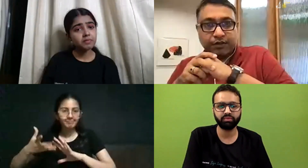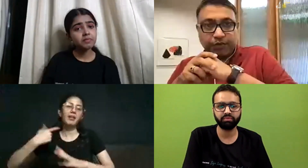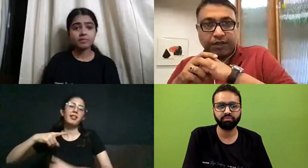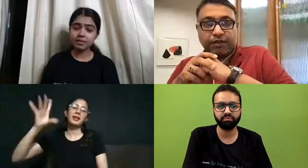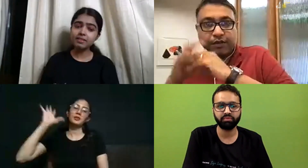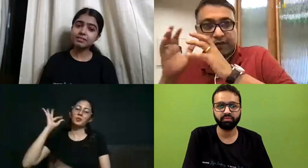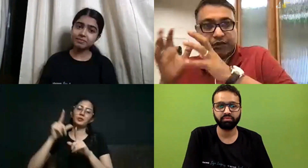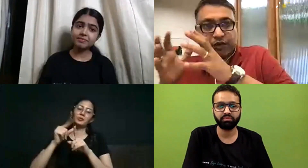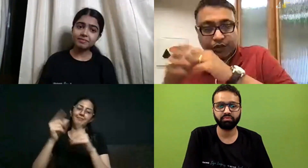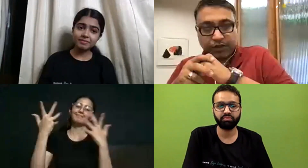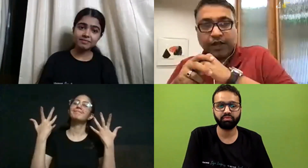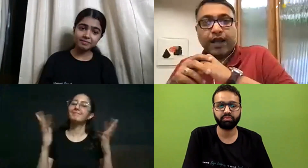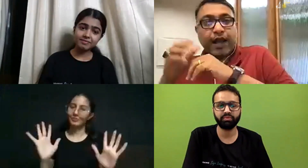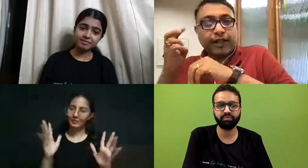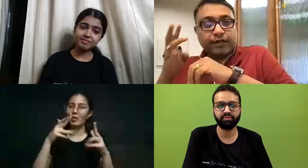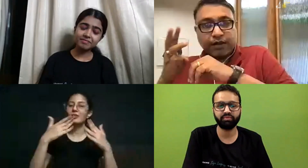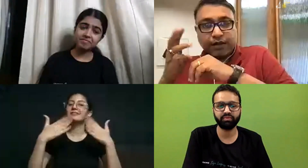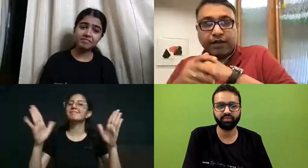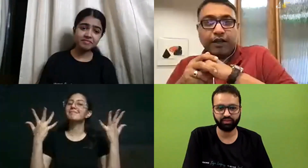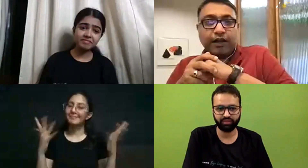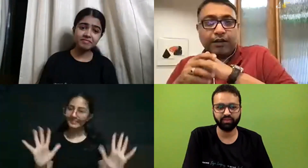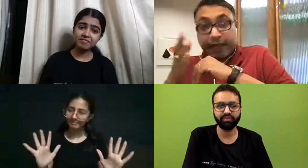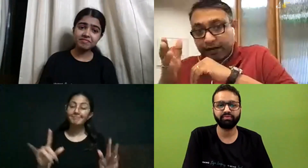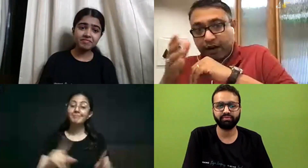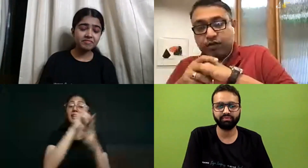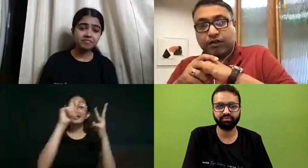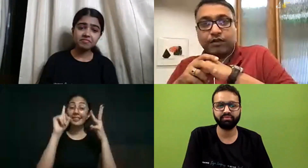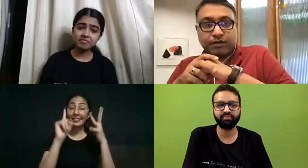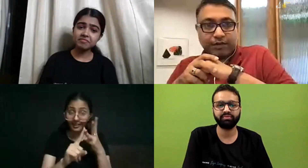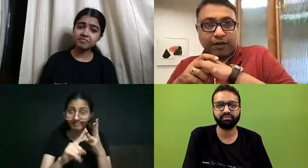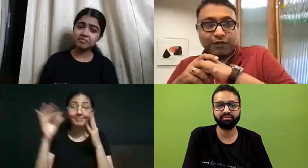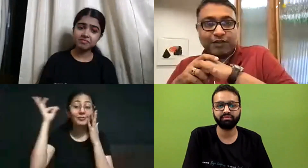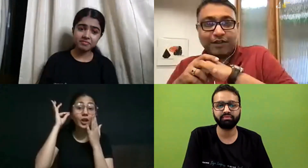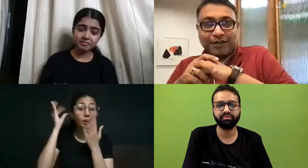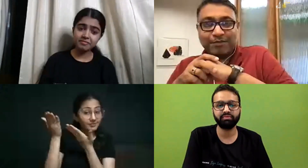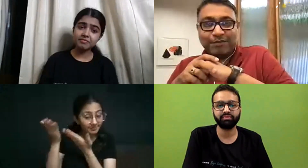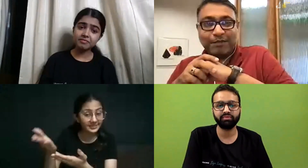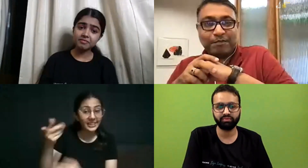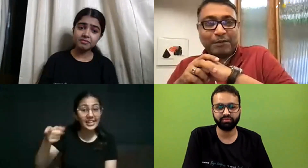last week. That was launched. And the third, again, Rahul's